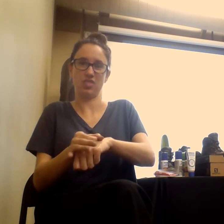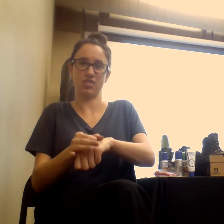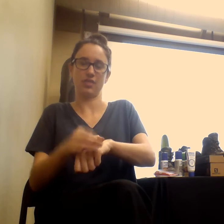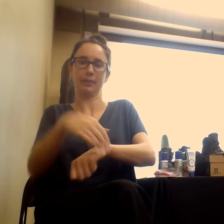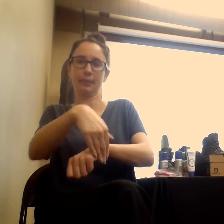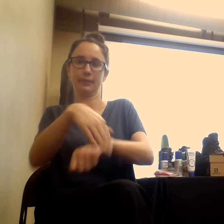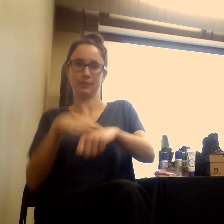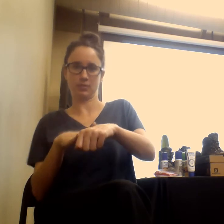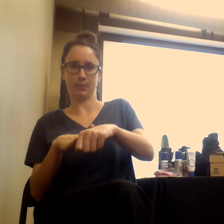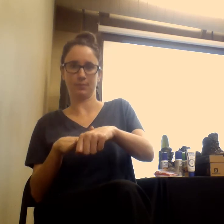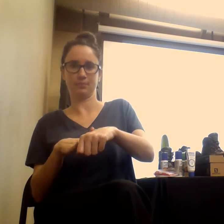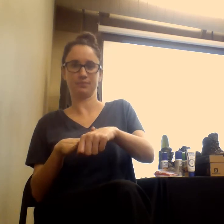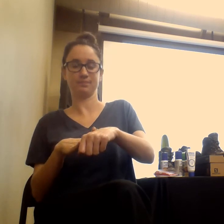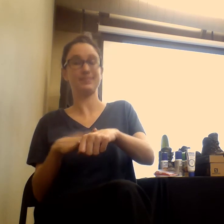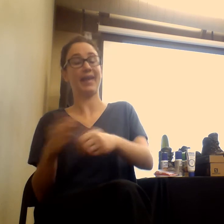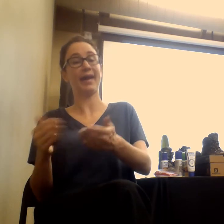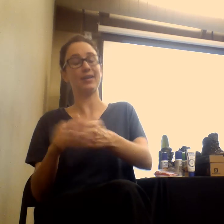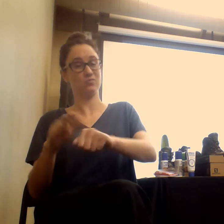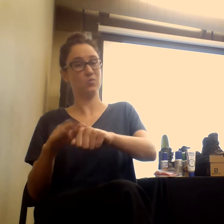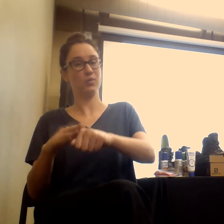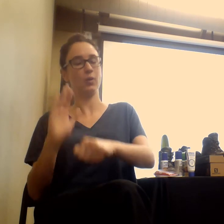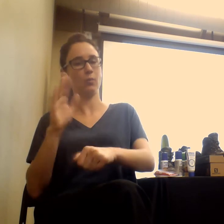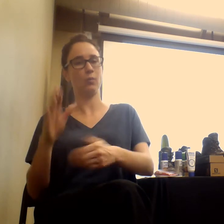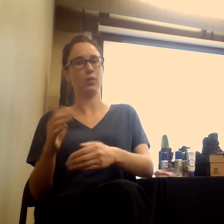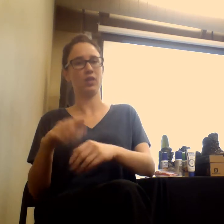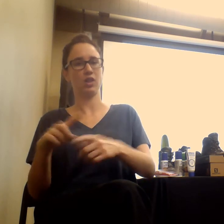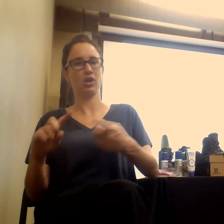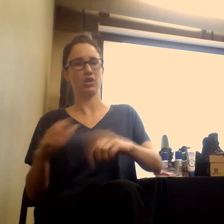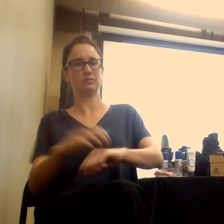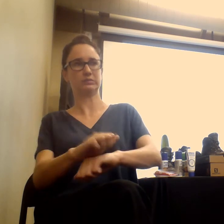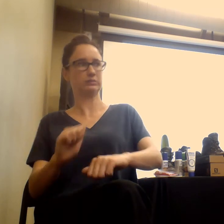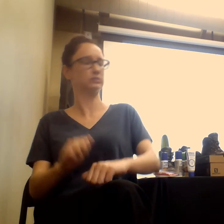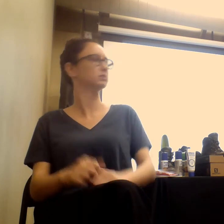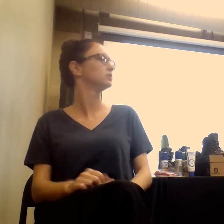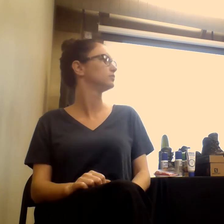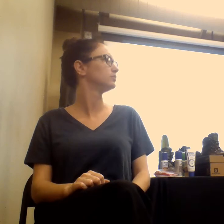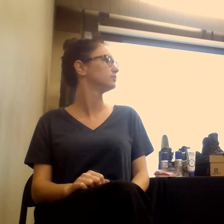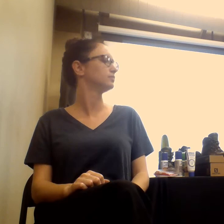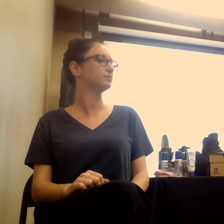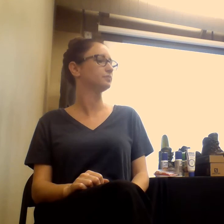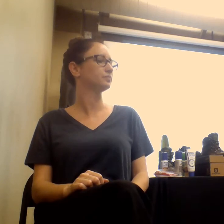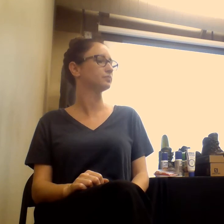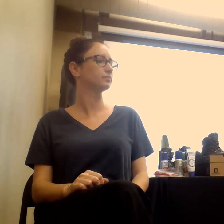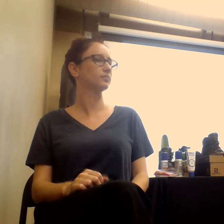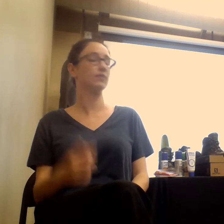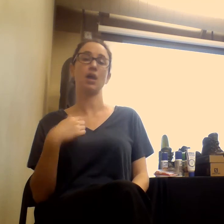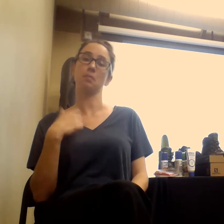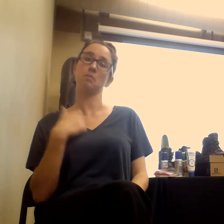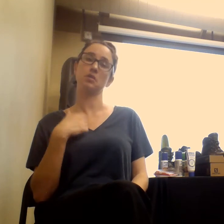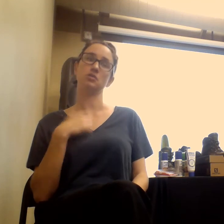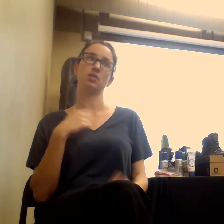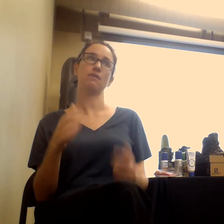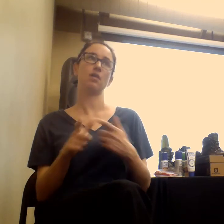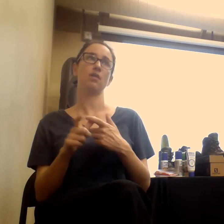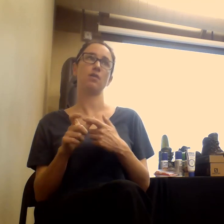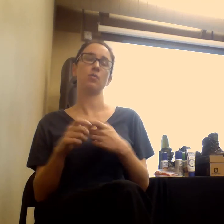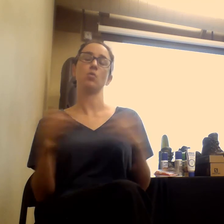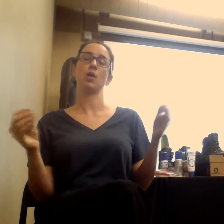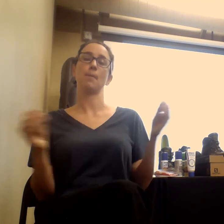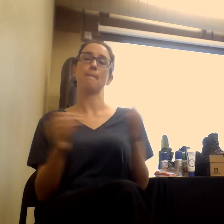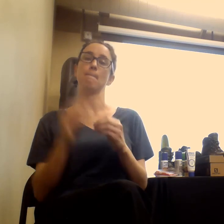treat blisters if you do get them. I have run over 200 marathons, and I'm at about